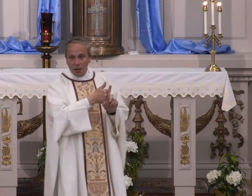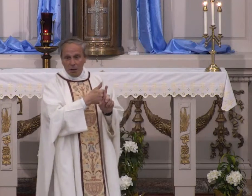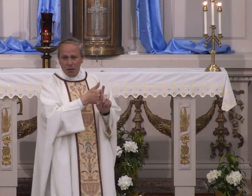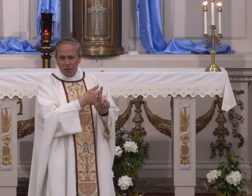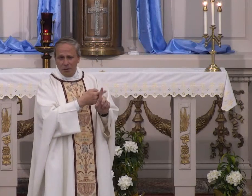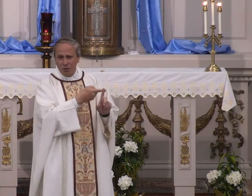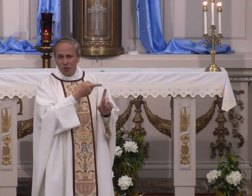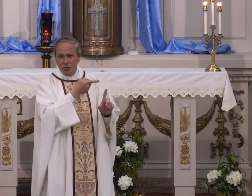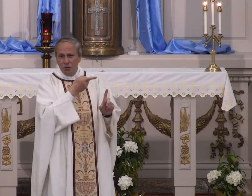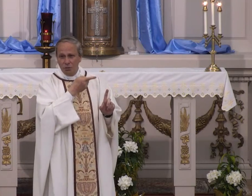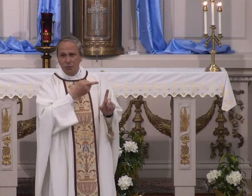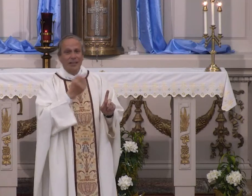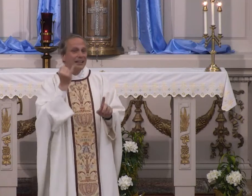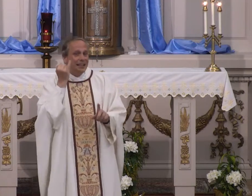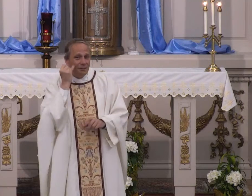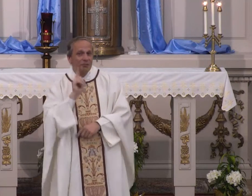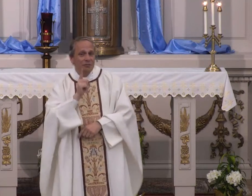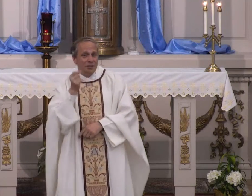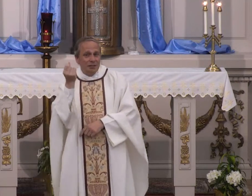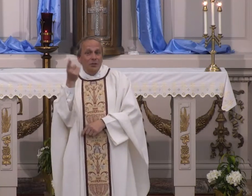is.